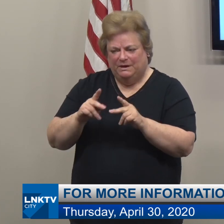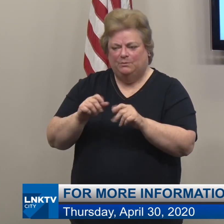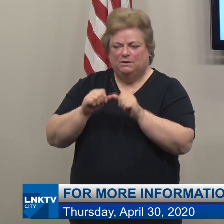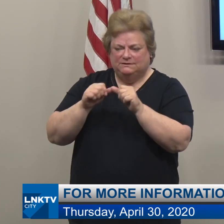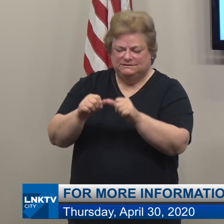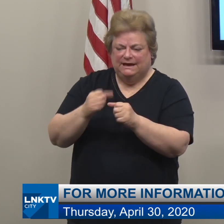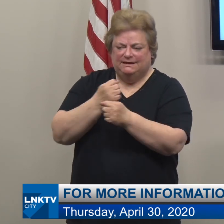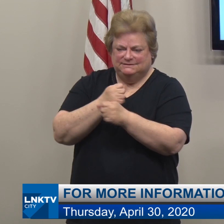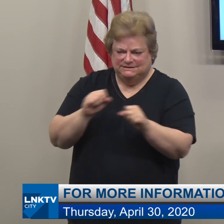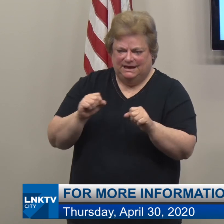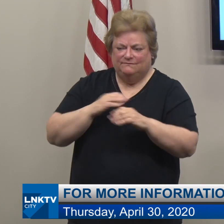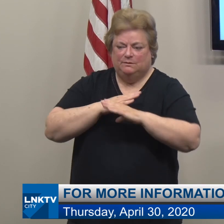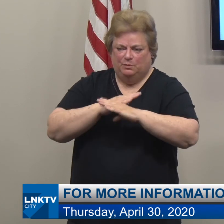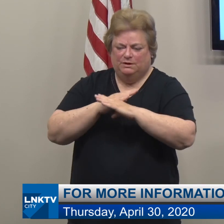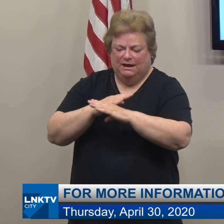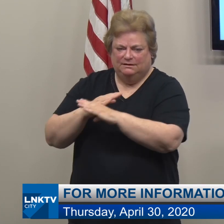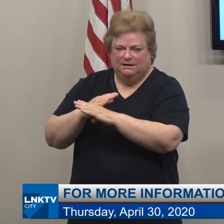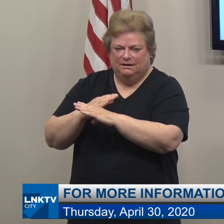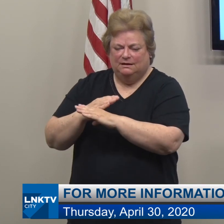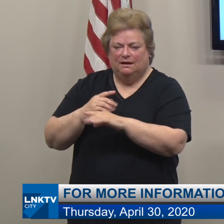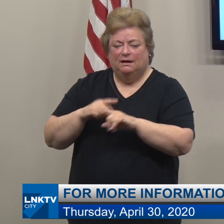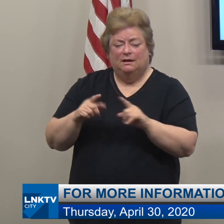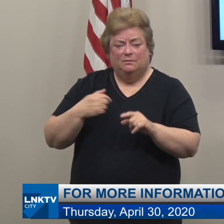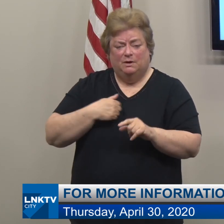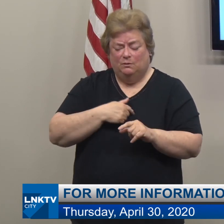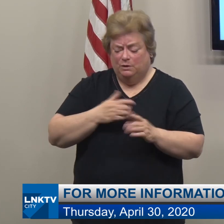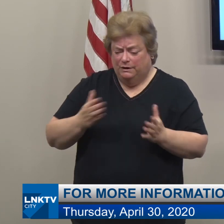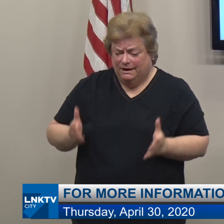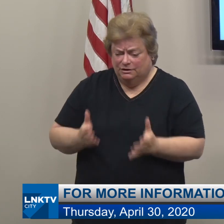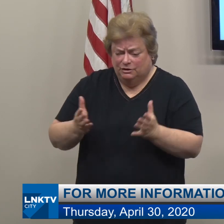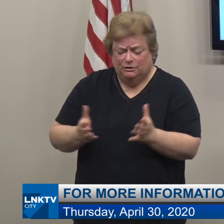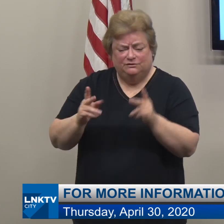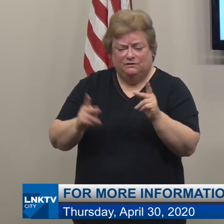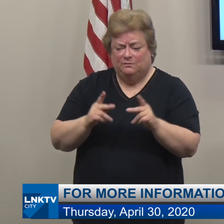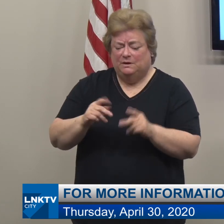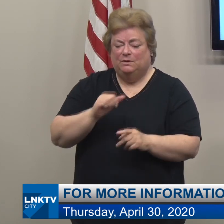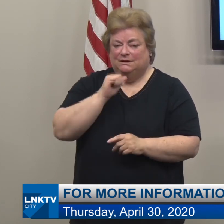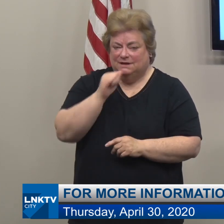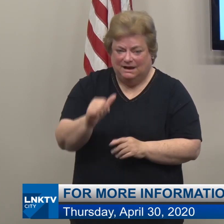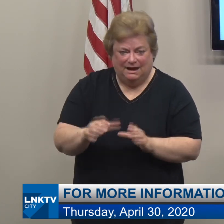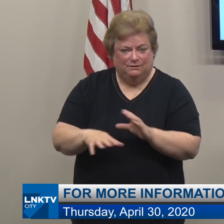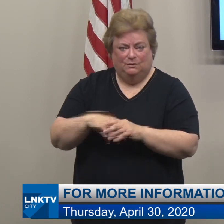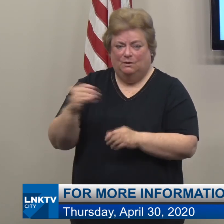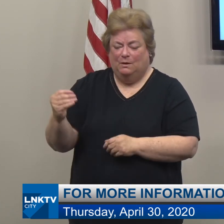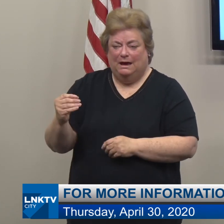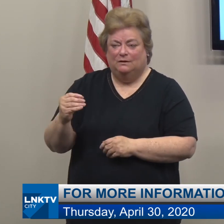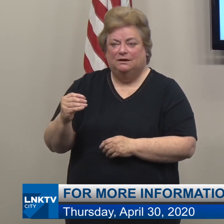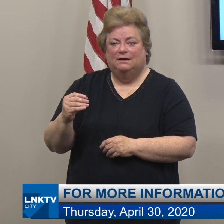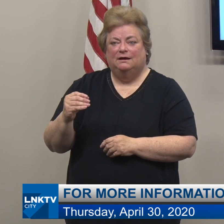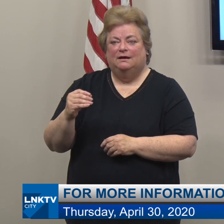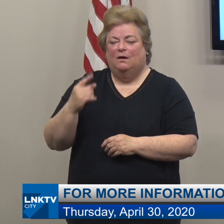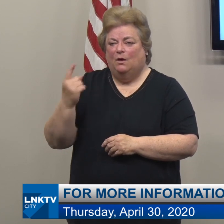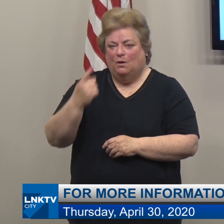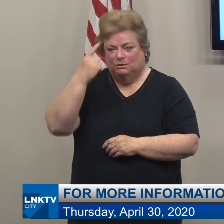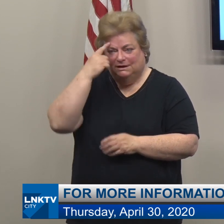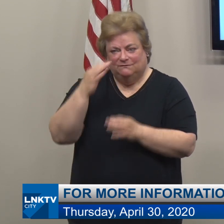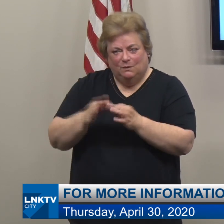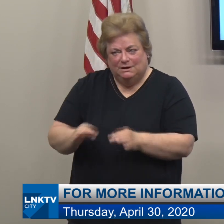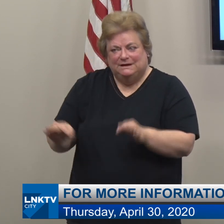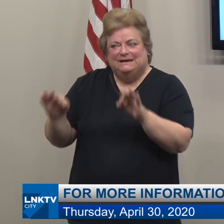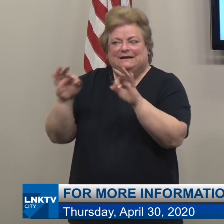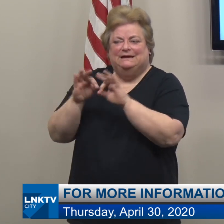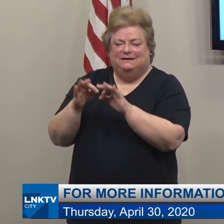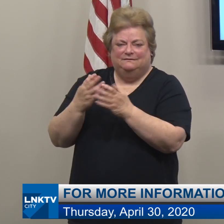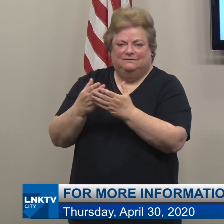and protected. But of course, we are really encouraging people not to go out except for essential items and to